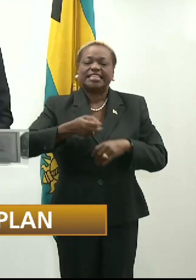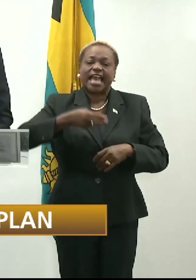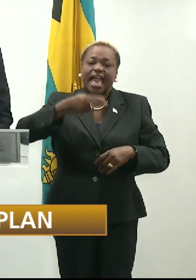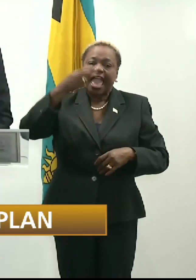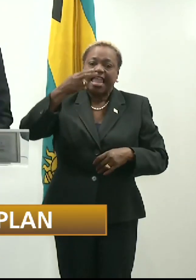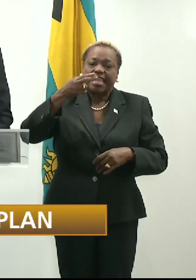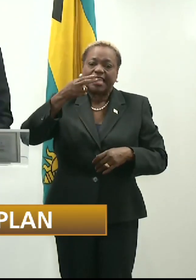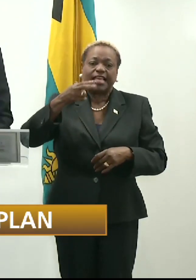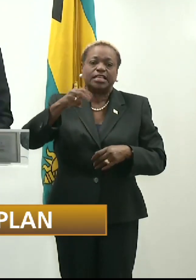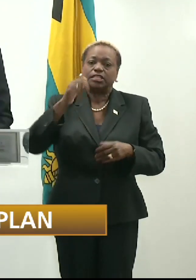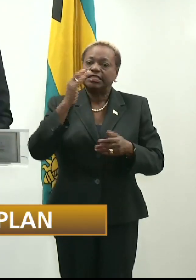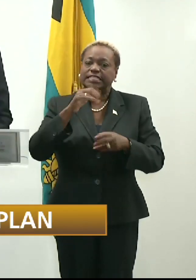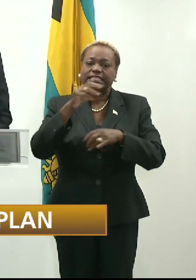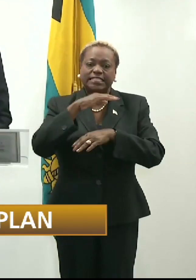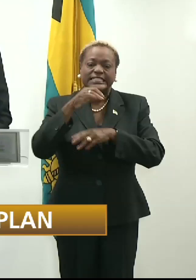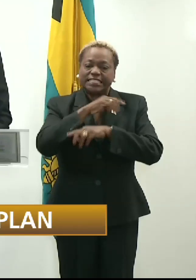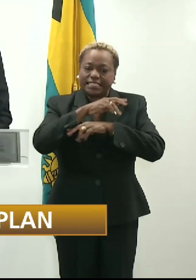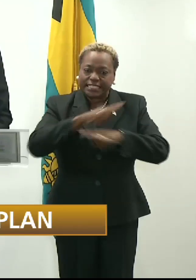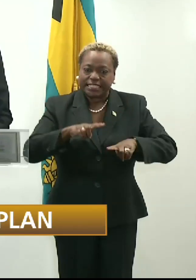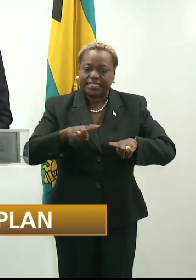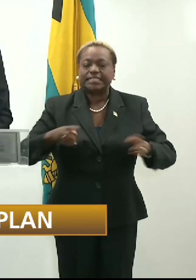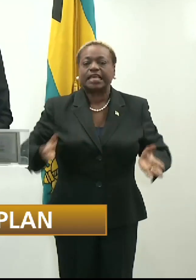highly discouraged.